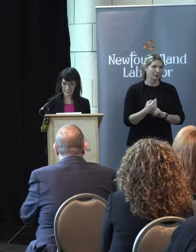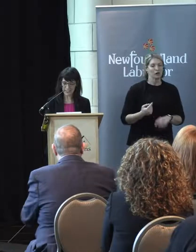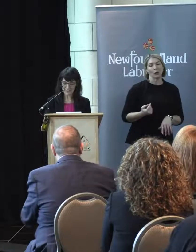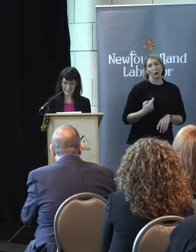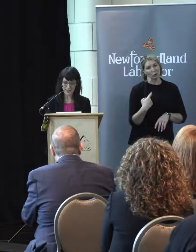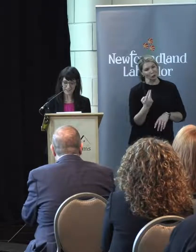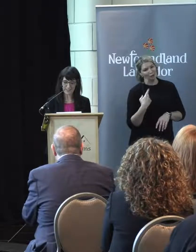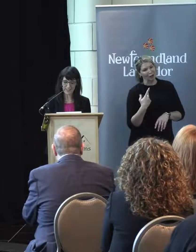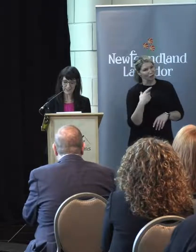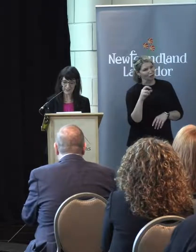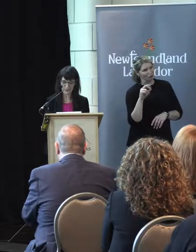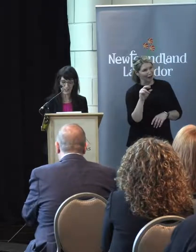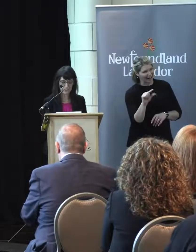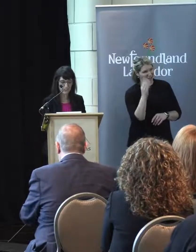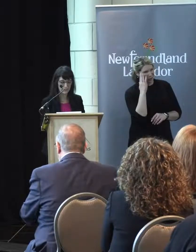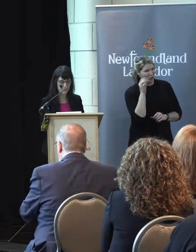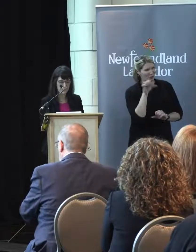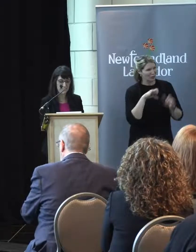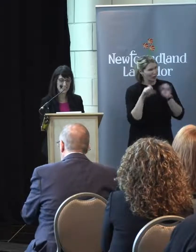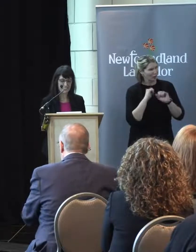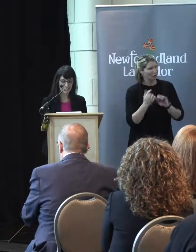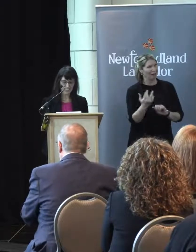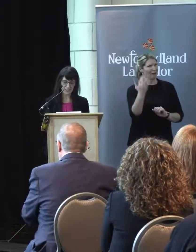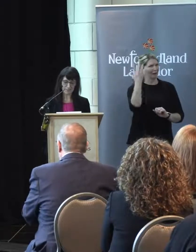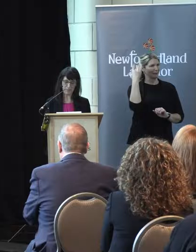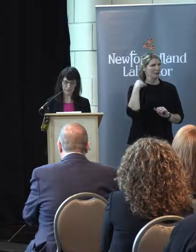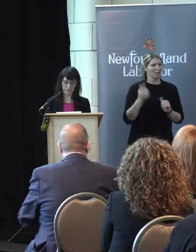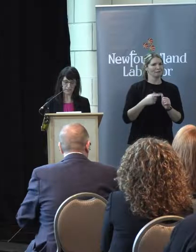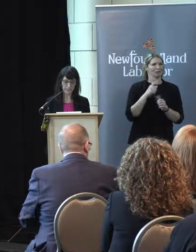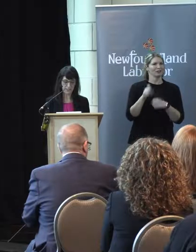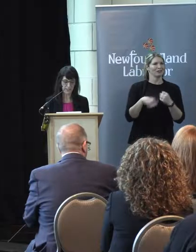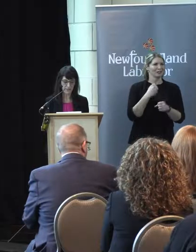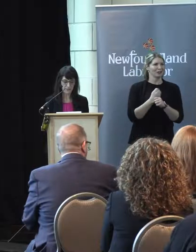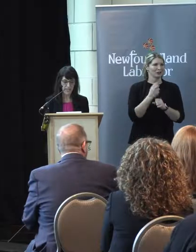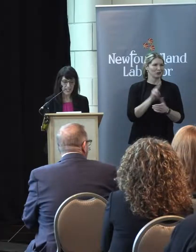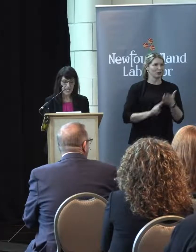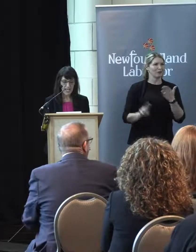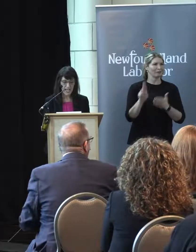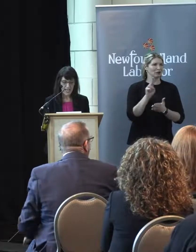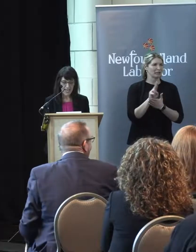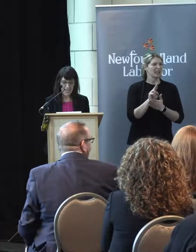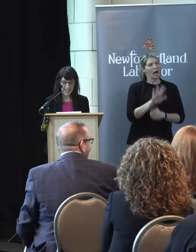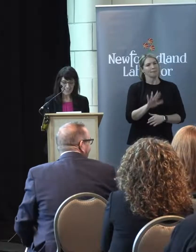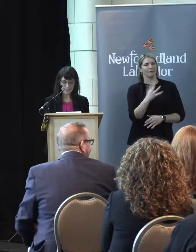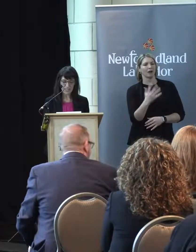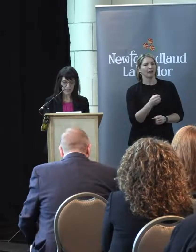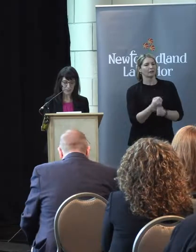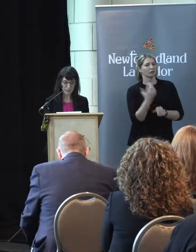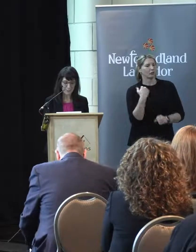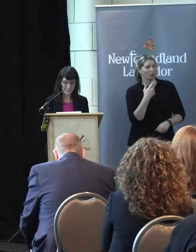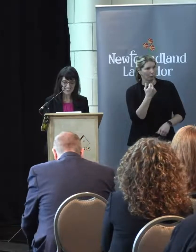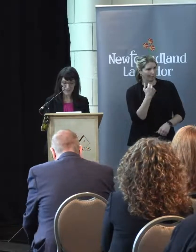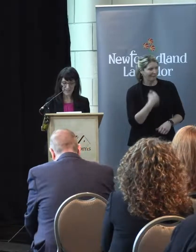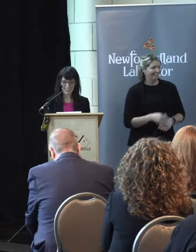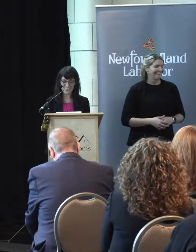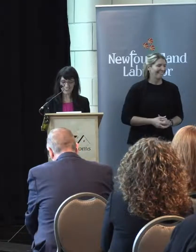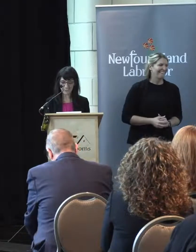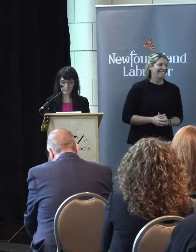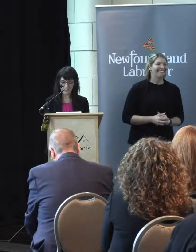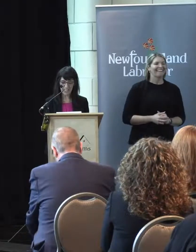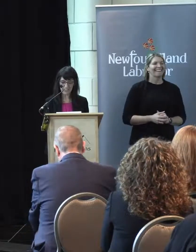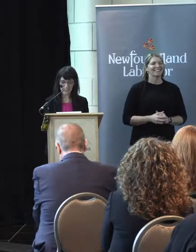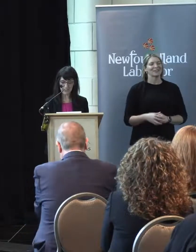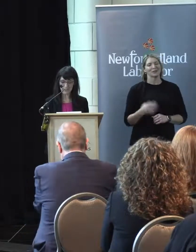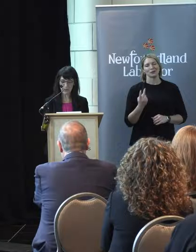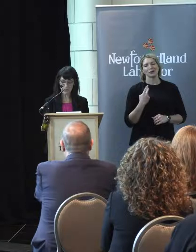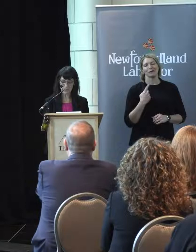a really long time, since our first year in university, about 5 years ago. And we have worked side by side